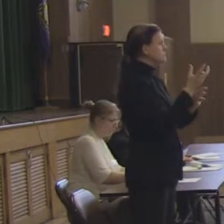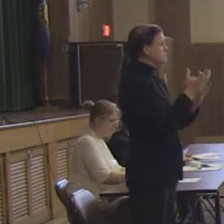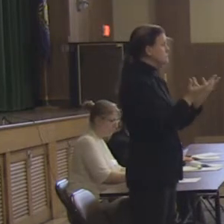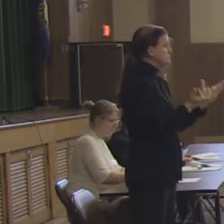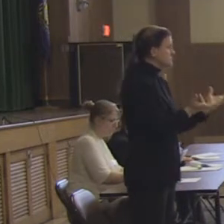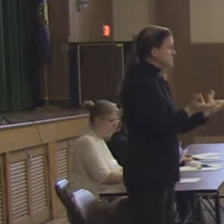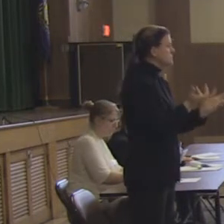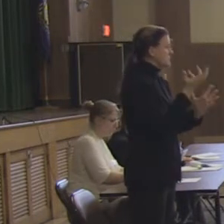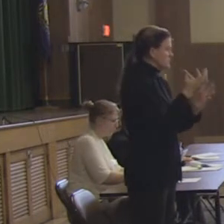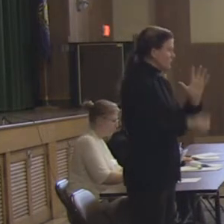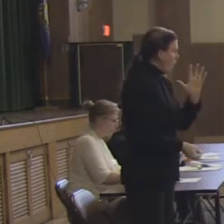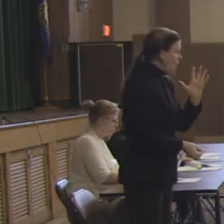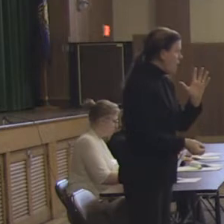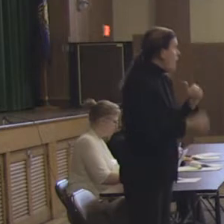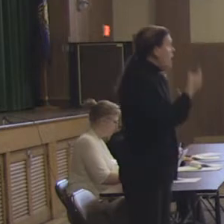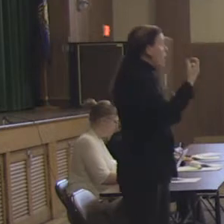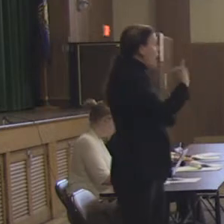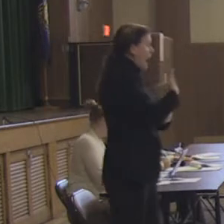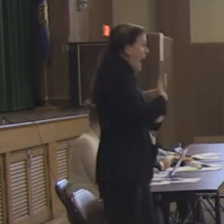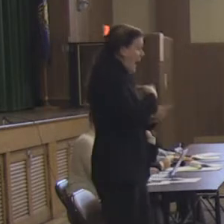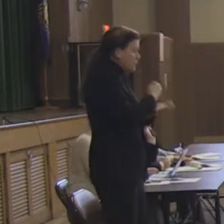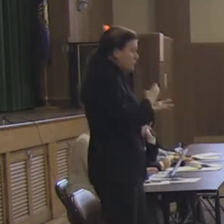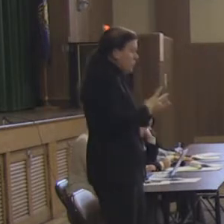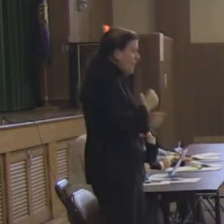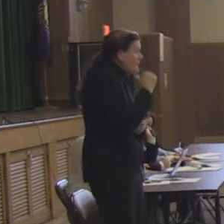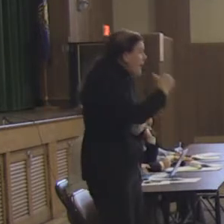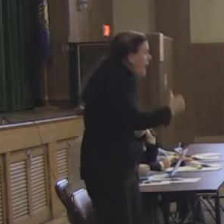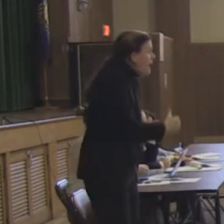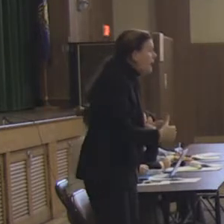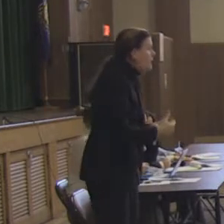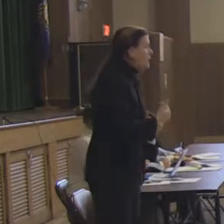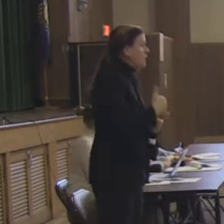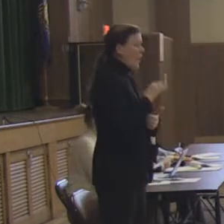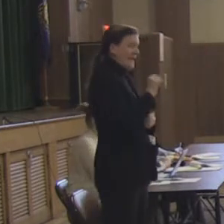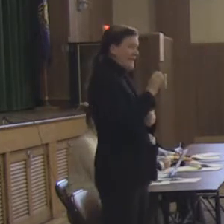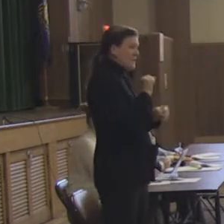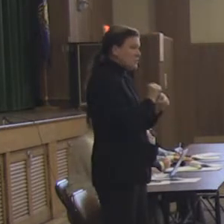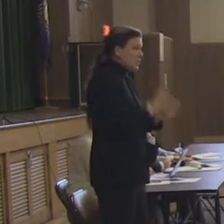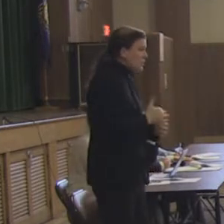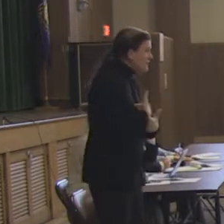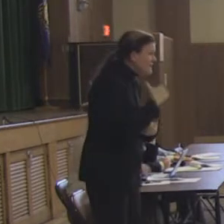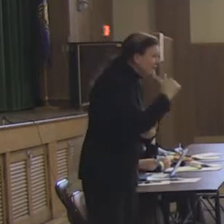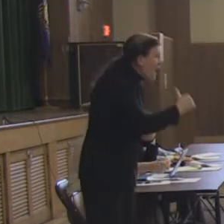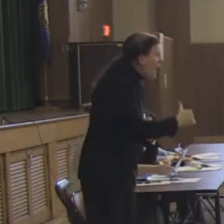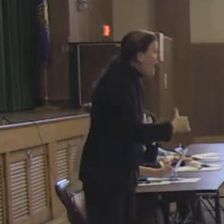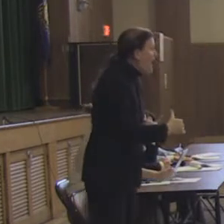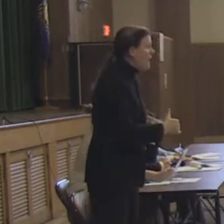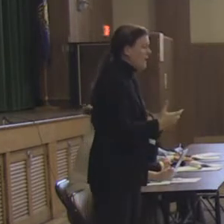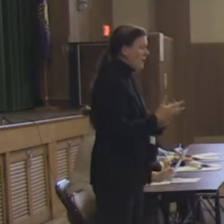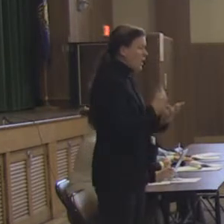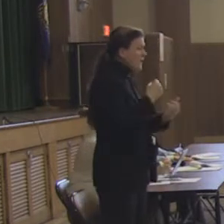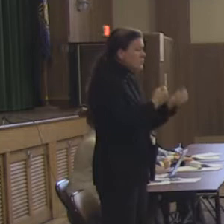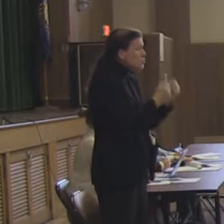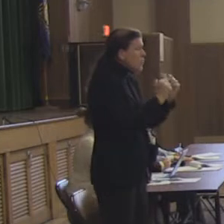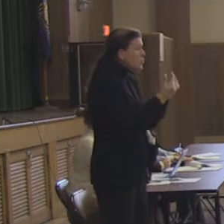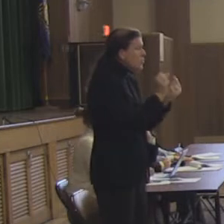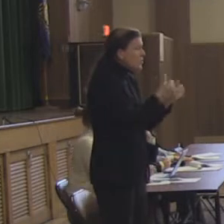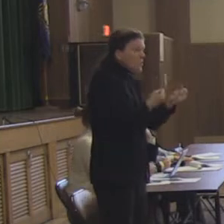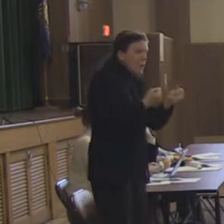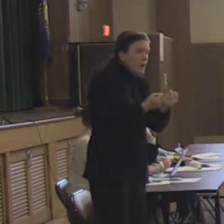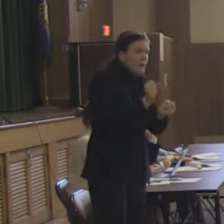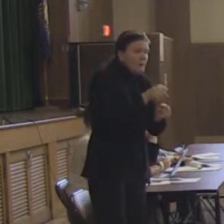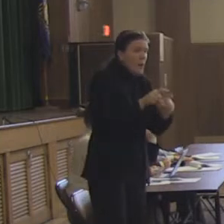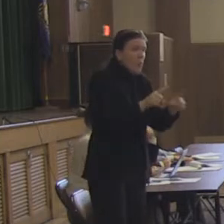we weren't his caseworkers. His community, his support group on Saturdays was there for him